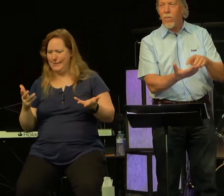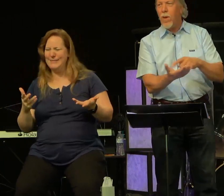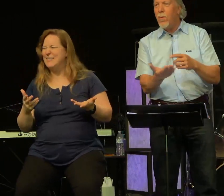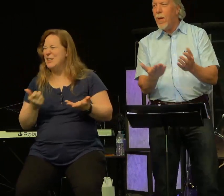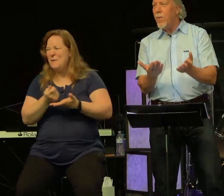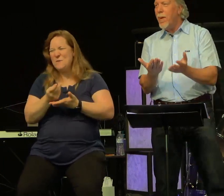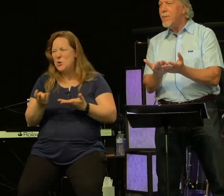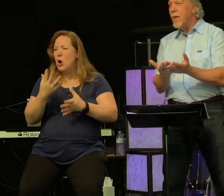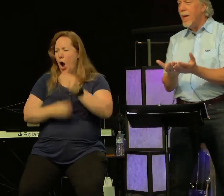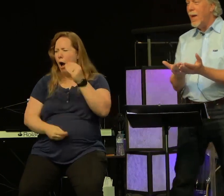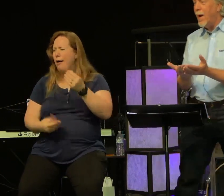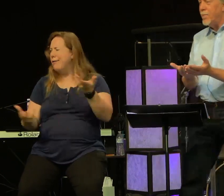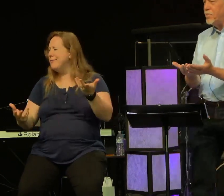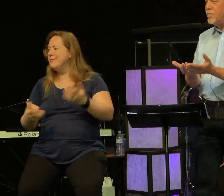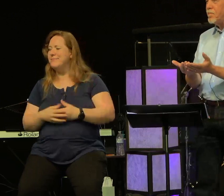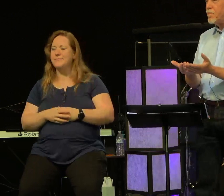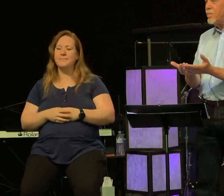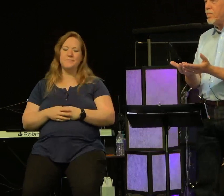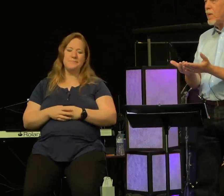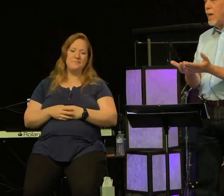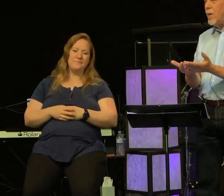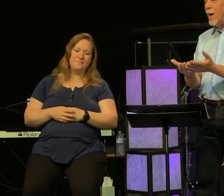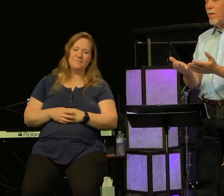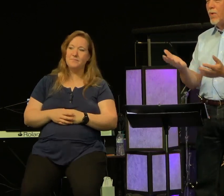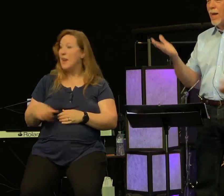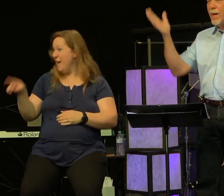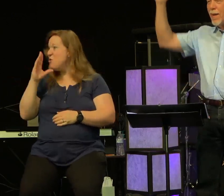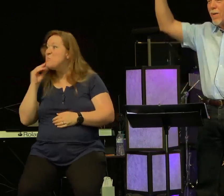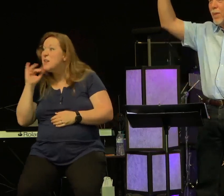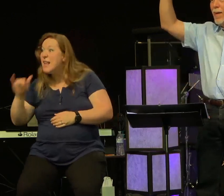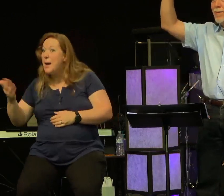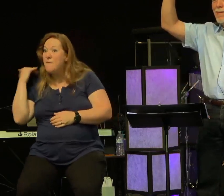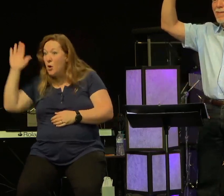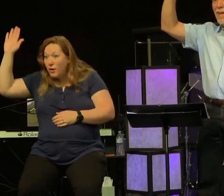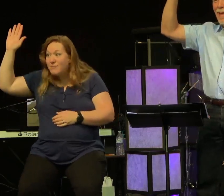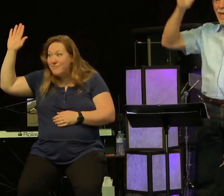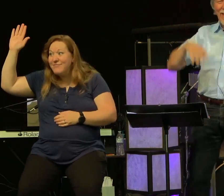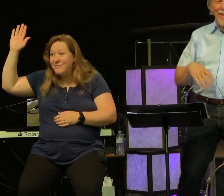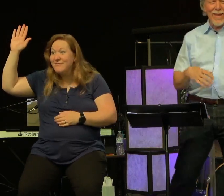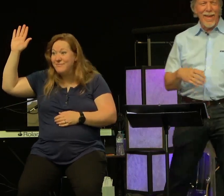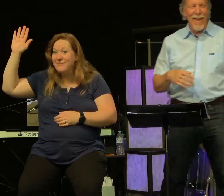there'll be a few that are missing in there. Anybody relate to that, men?